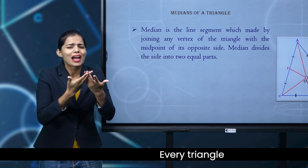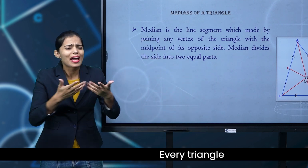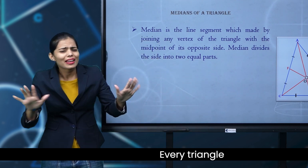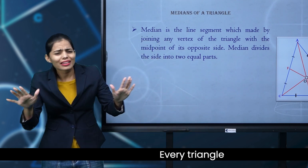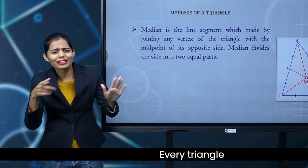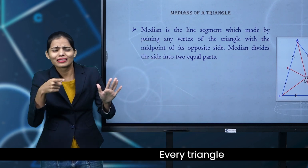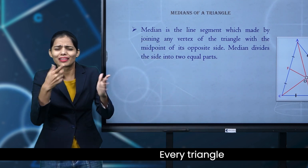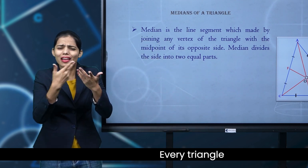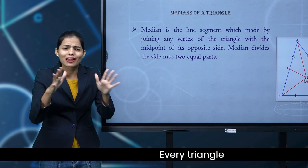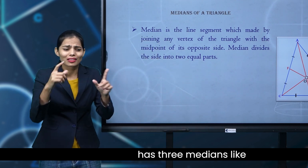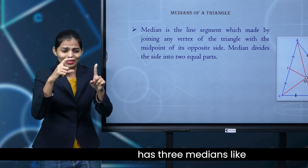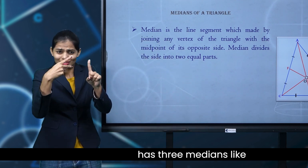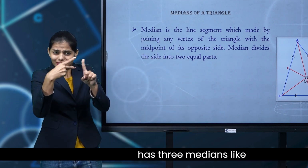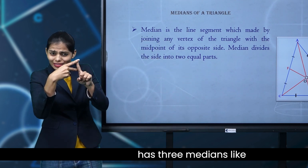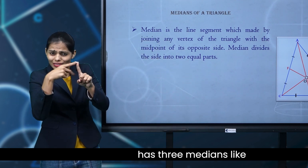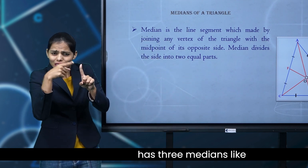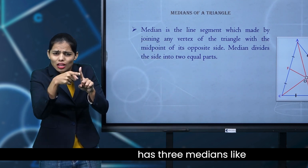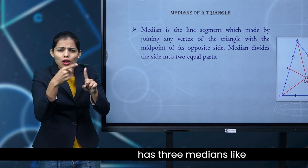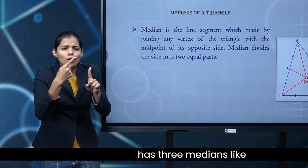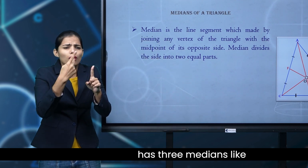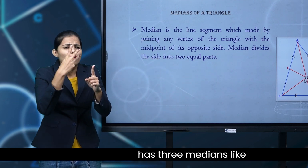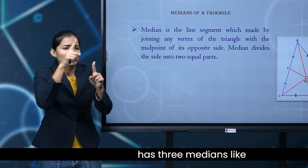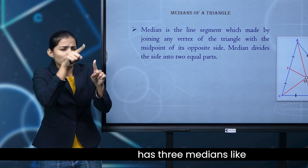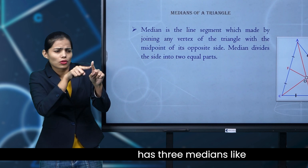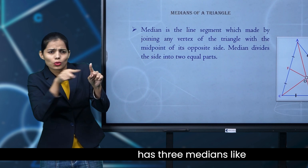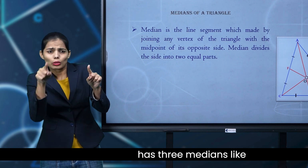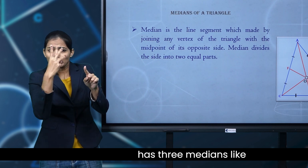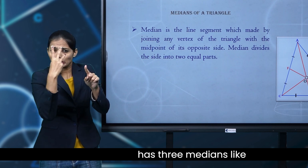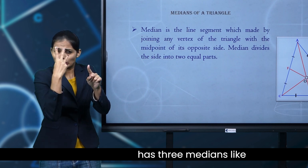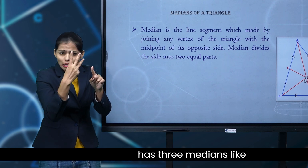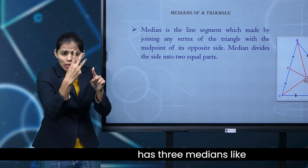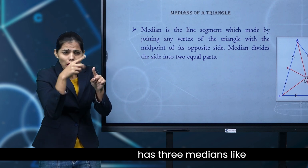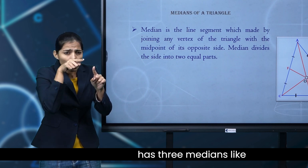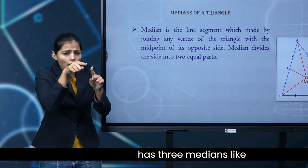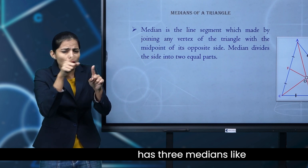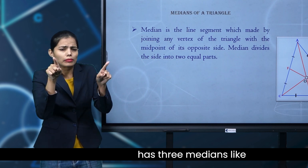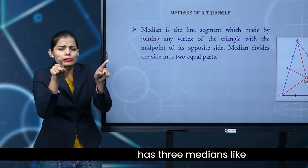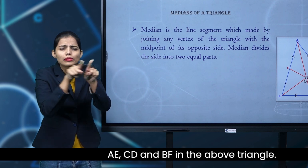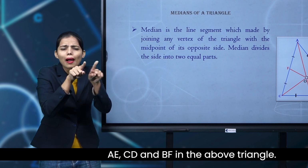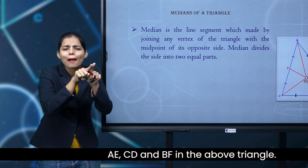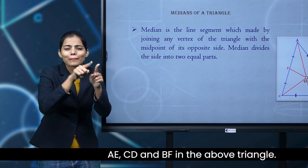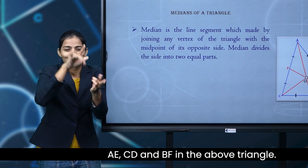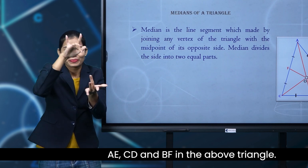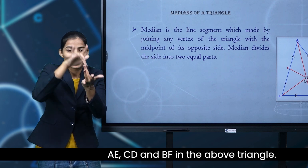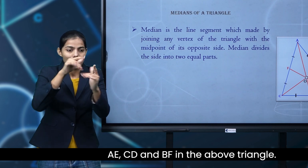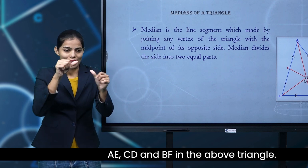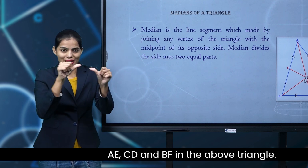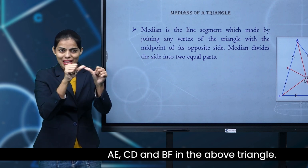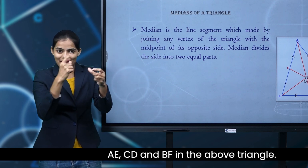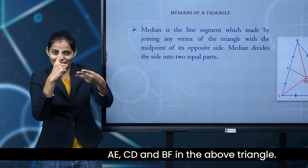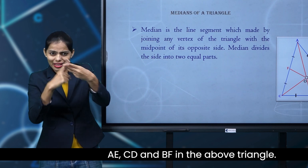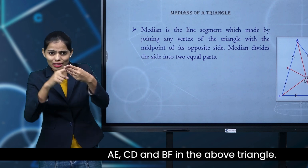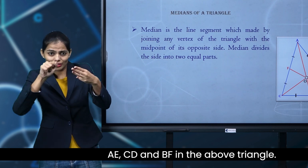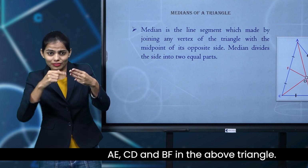Every triangle has three medians like AE,